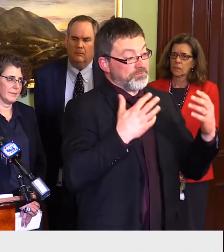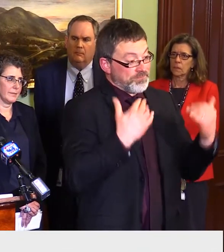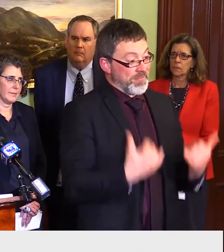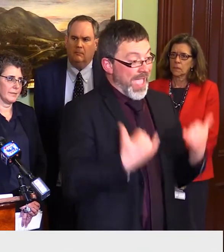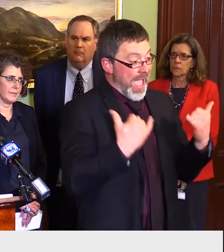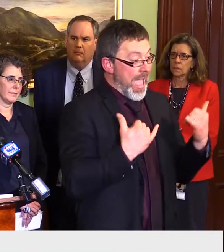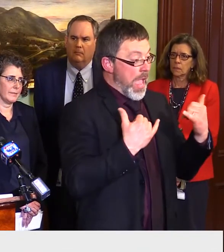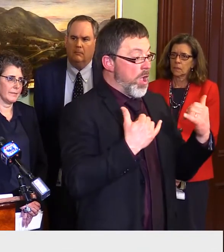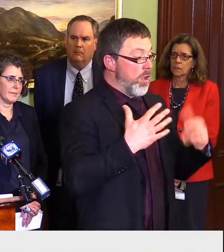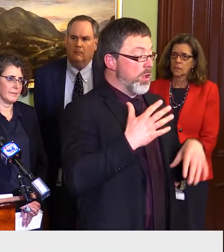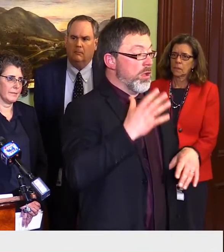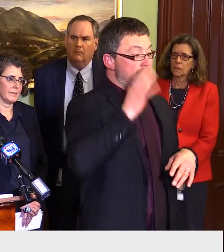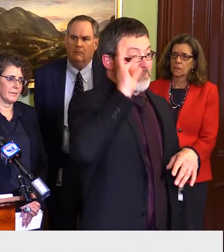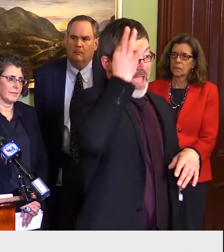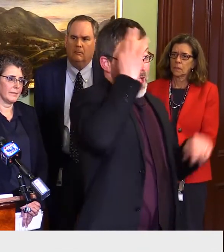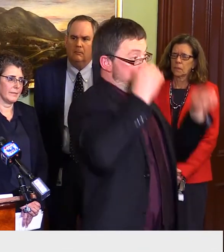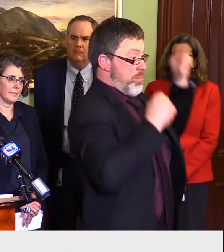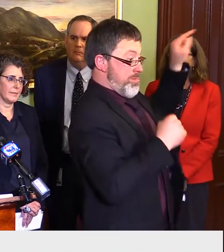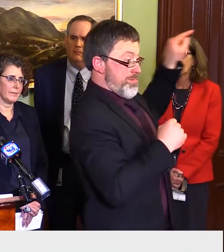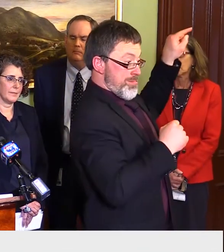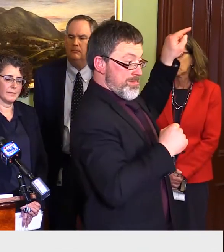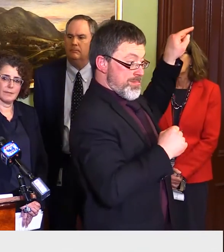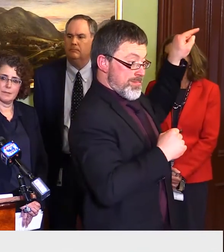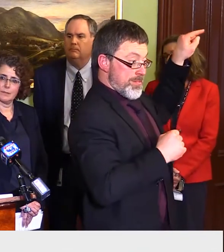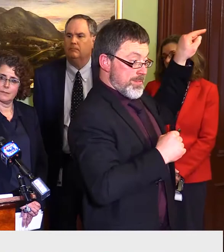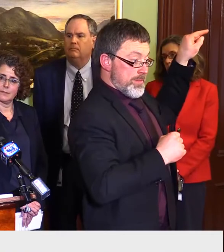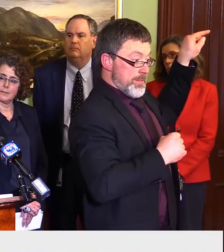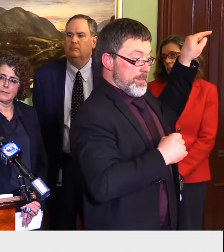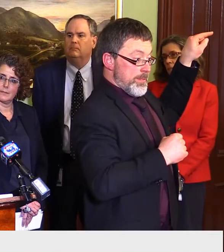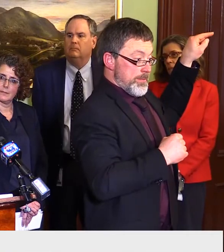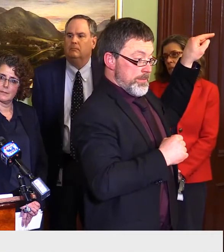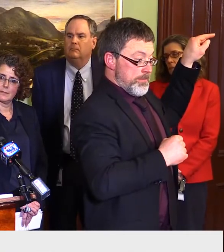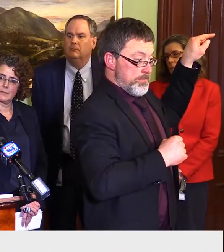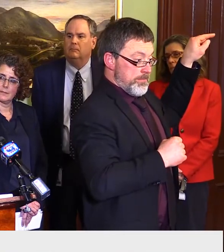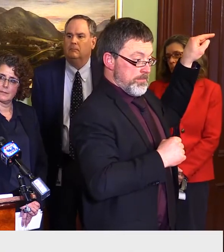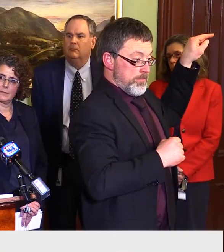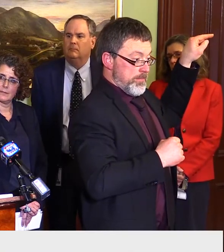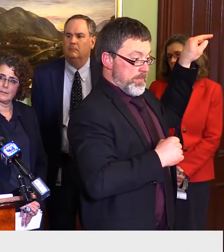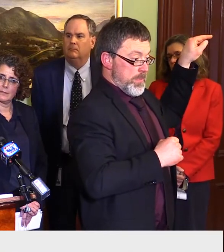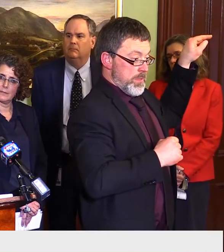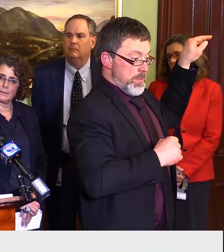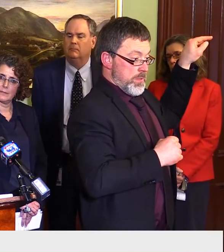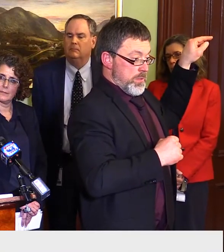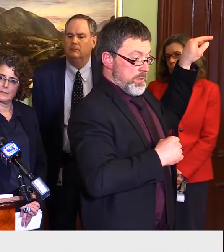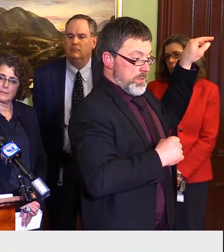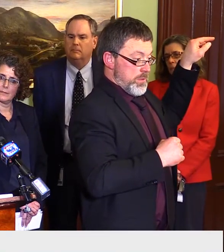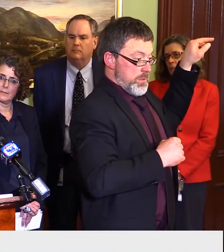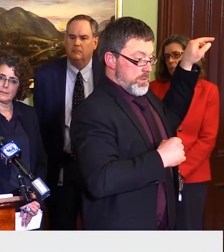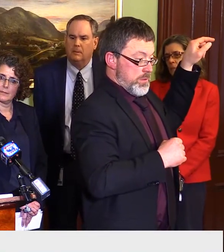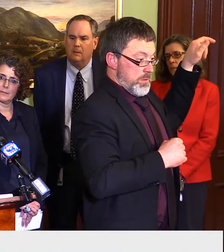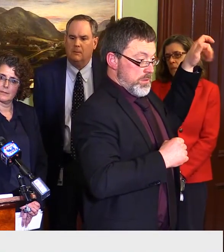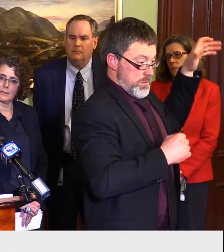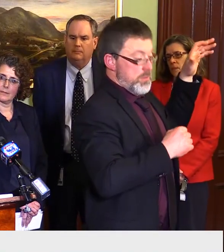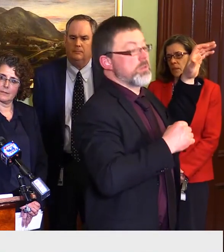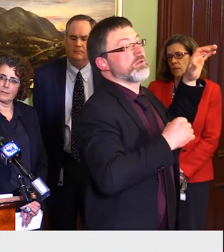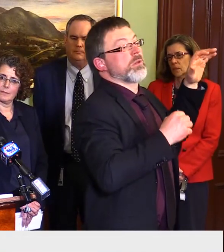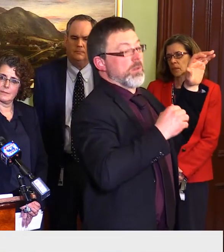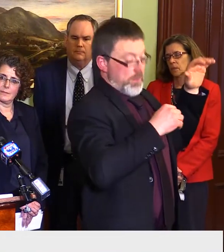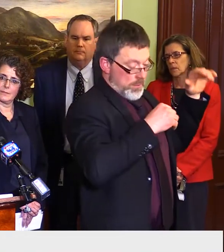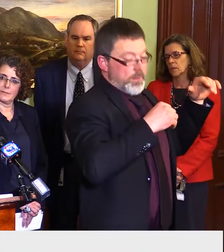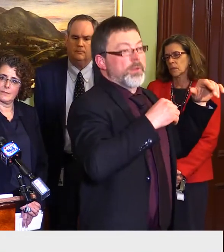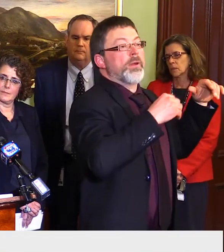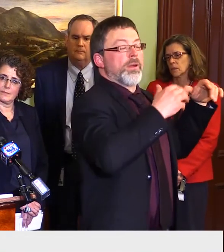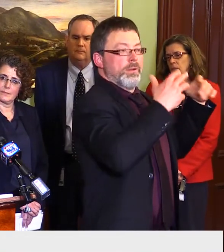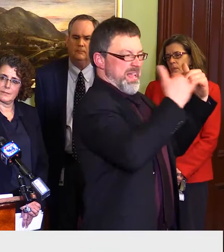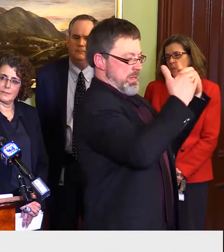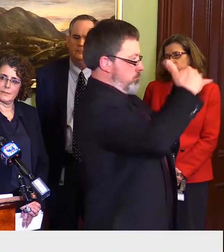for Vermont and our country. So I'm hoping as well that they come to some agreement for the